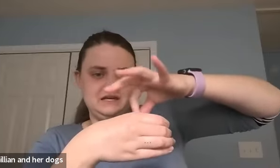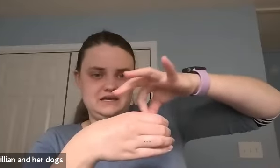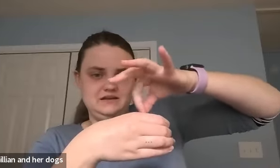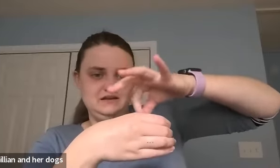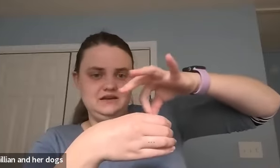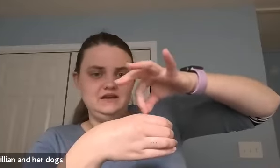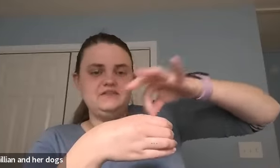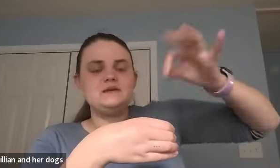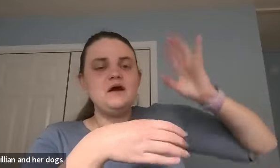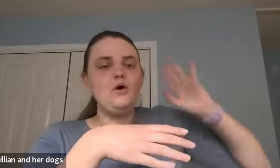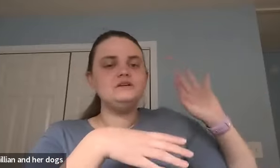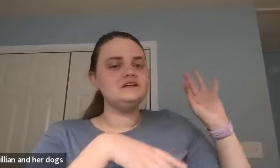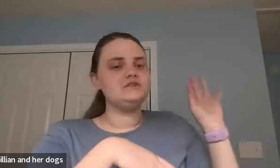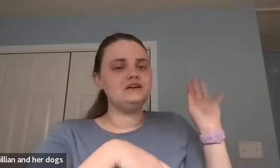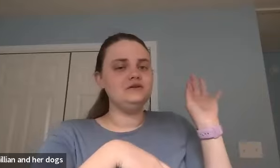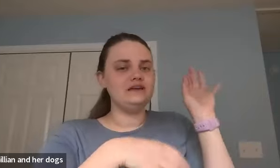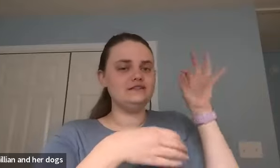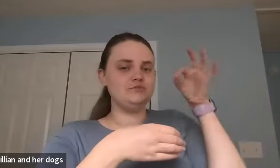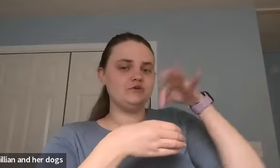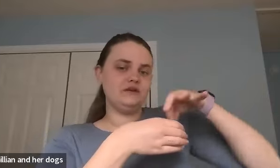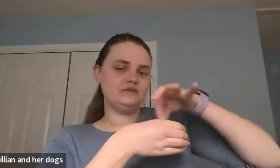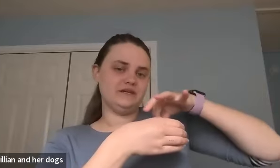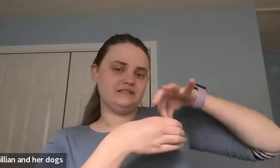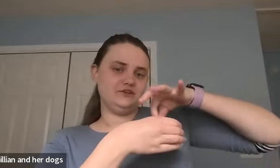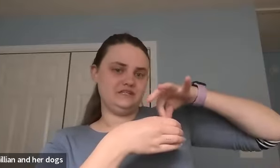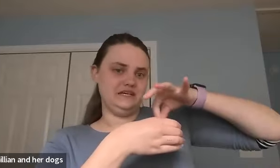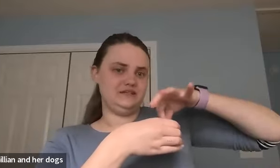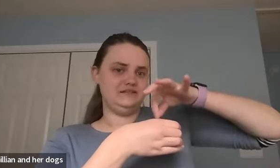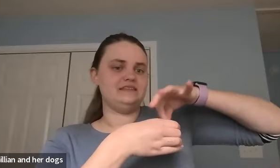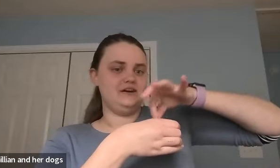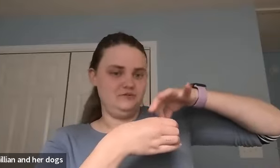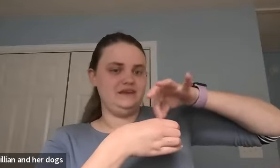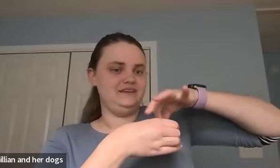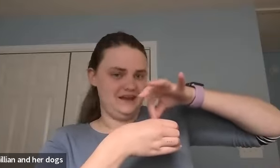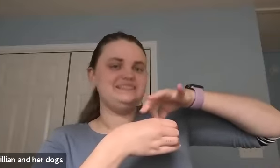it. Think about holding your little like spoon and mixing your tea. That's how you make it. Yeah, tea.